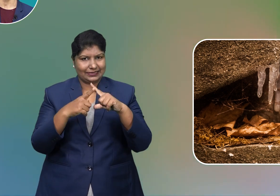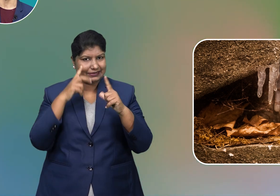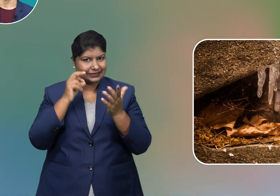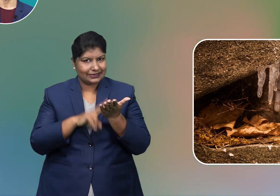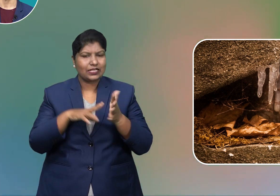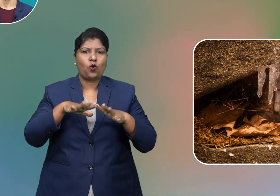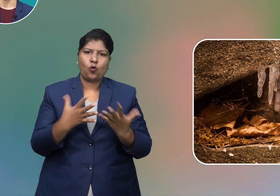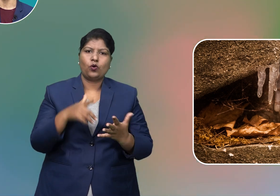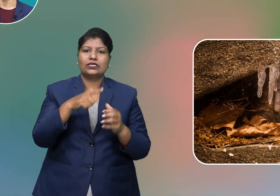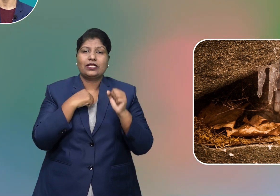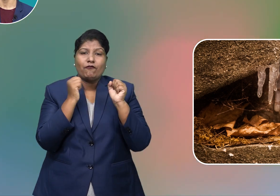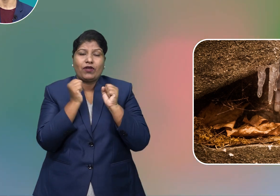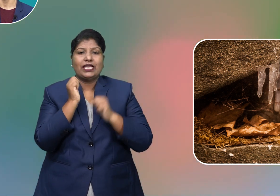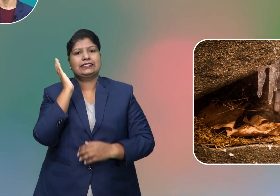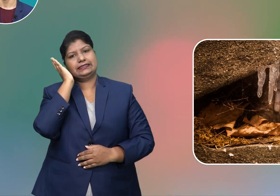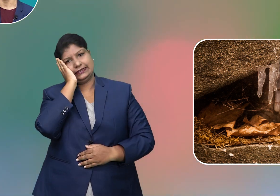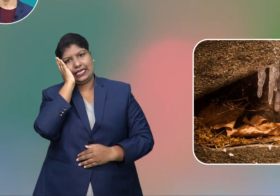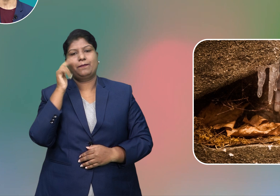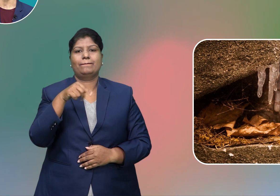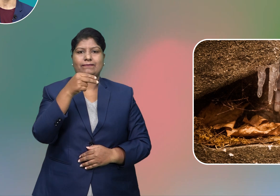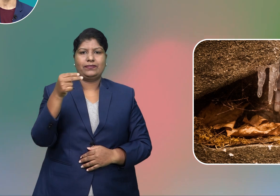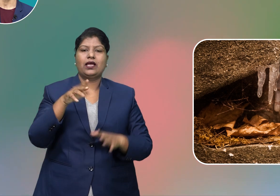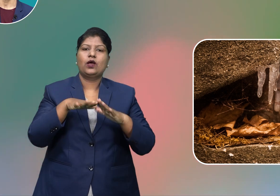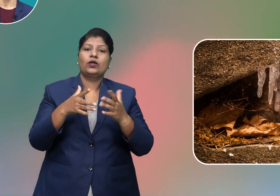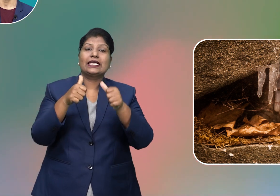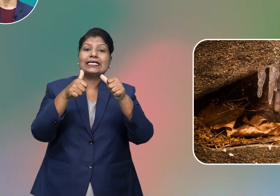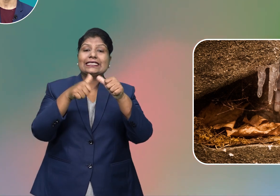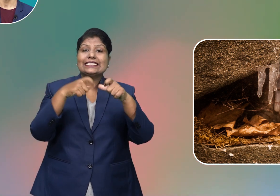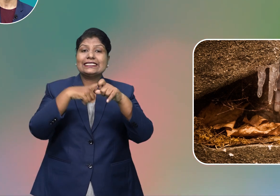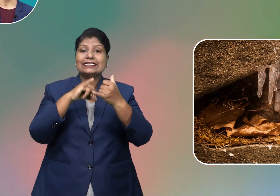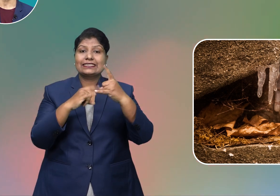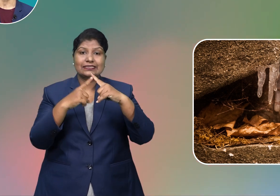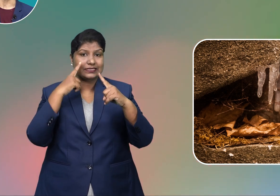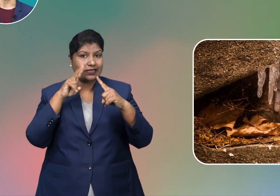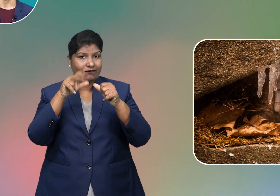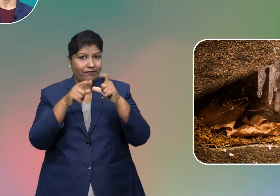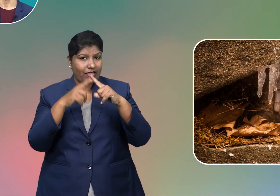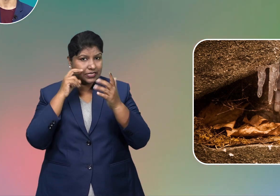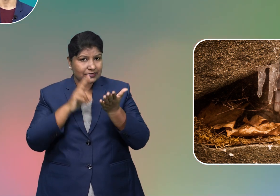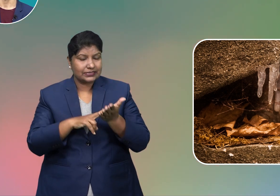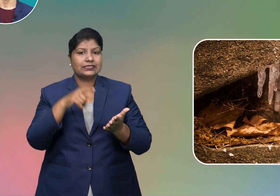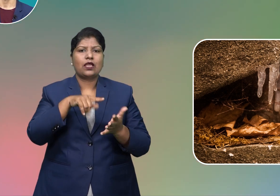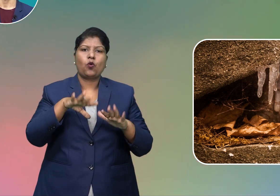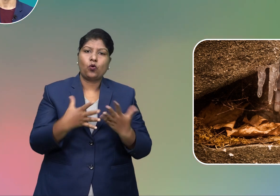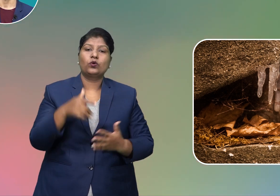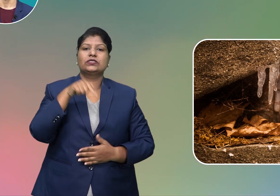winter sleep, and estivation, summer sleep.